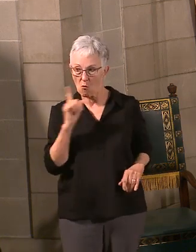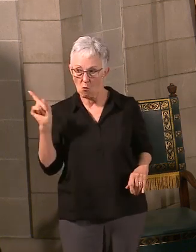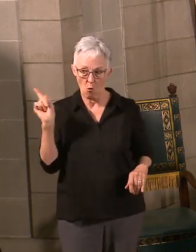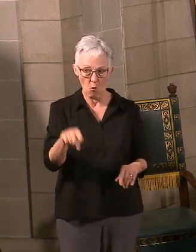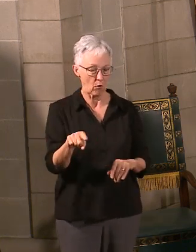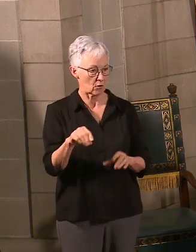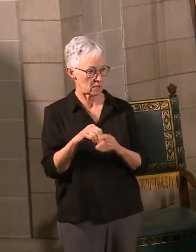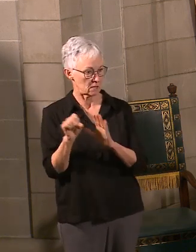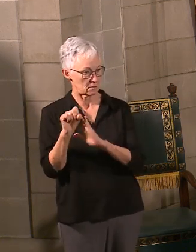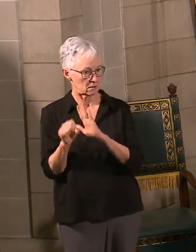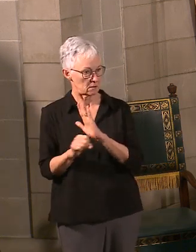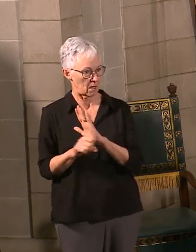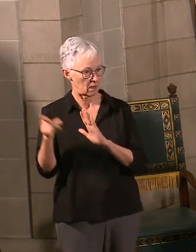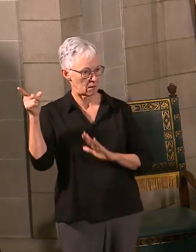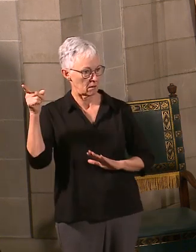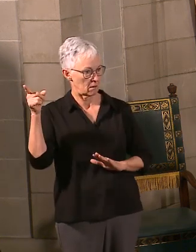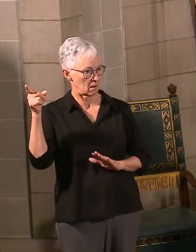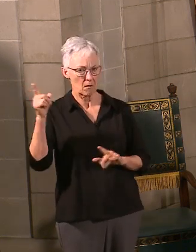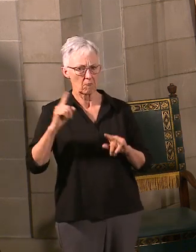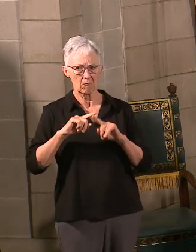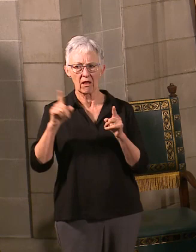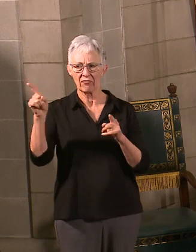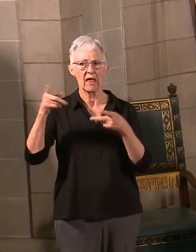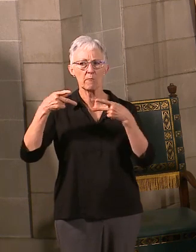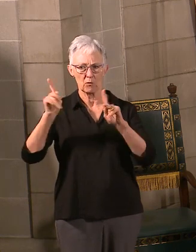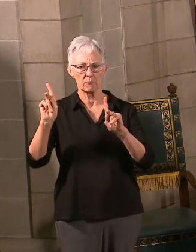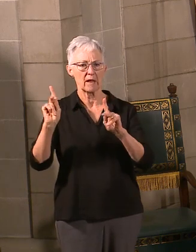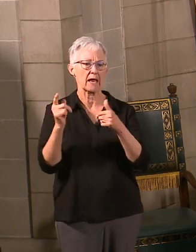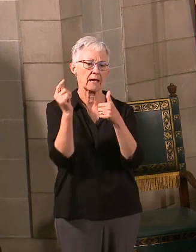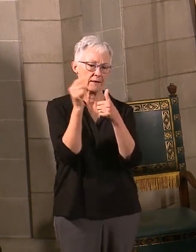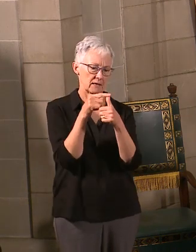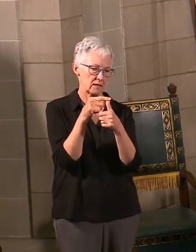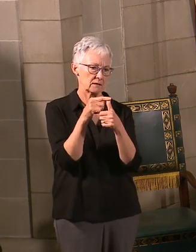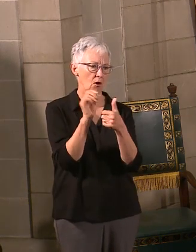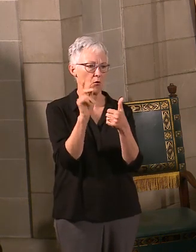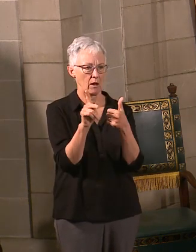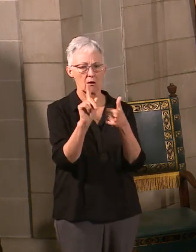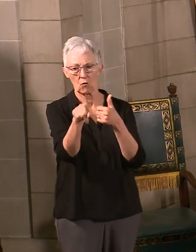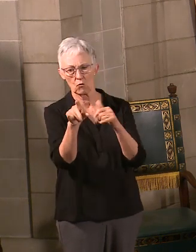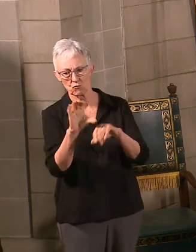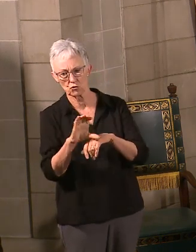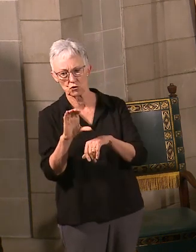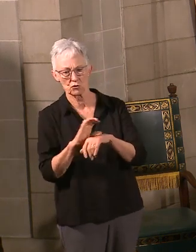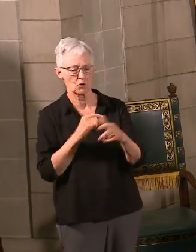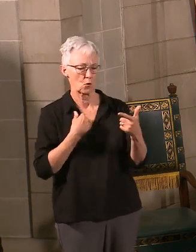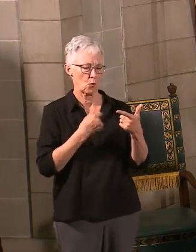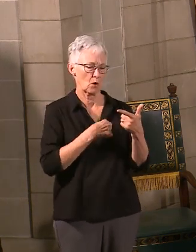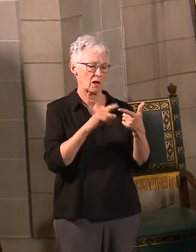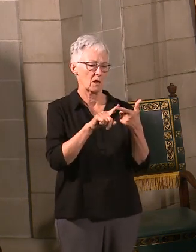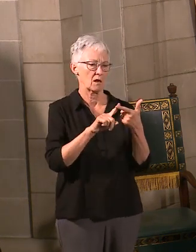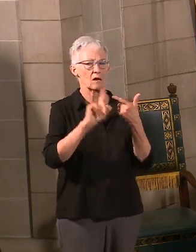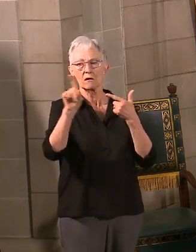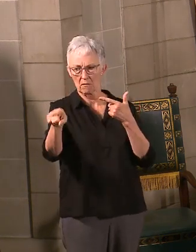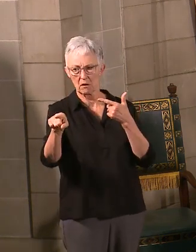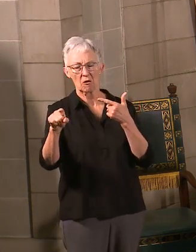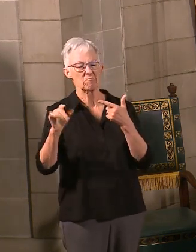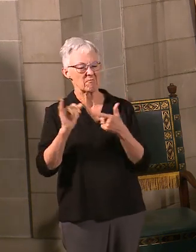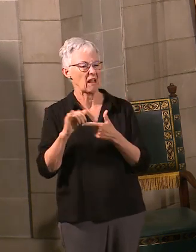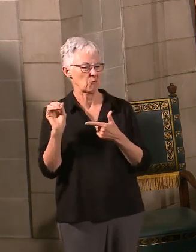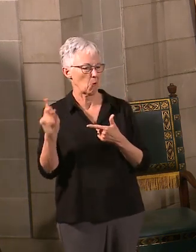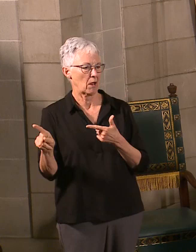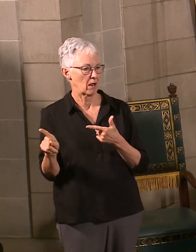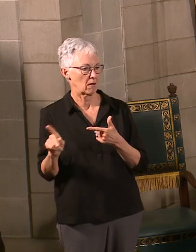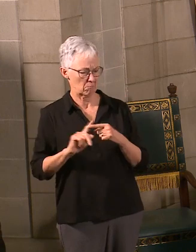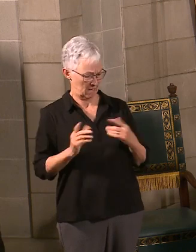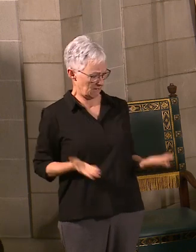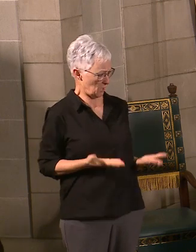more restrictive than those other states. Dr. Fauci said we have the functional equivalent of asking people to stay at home, right? Those orders